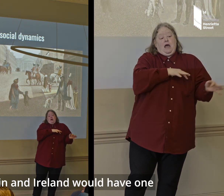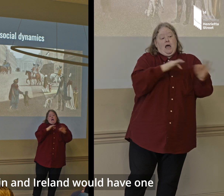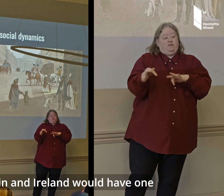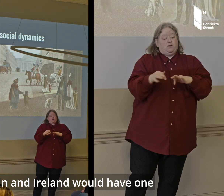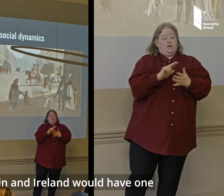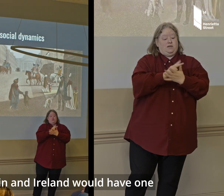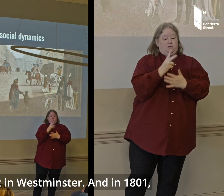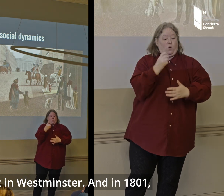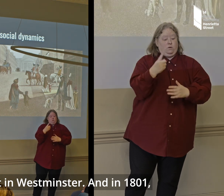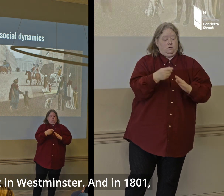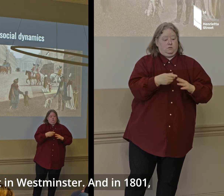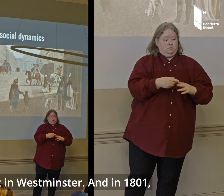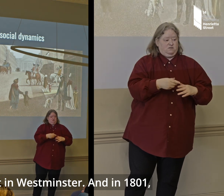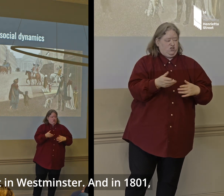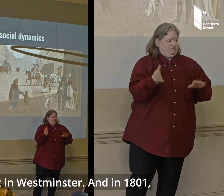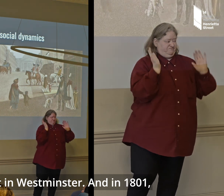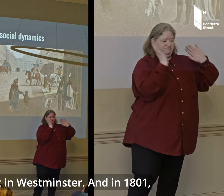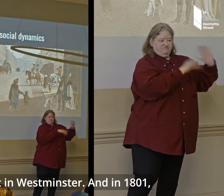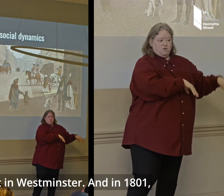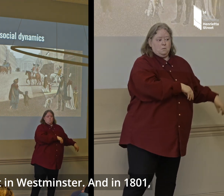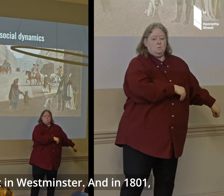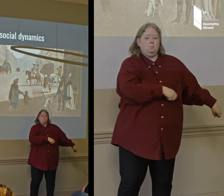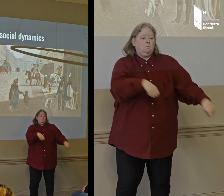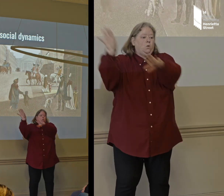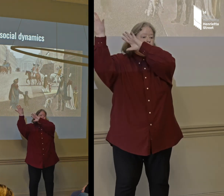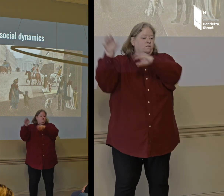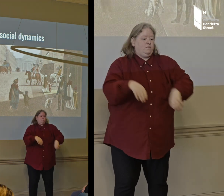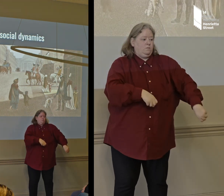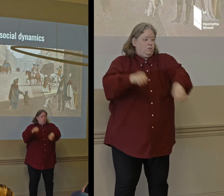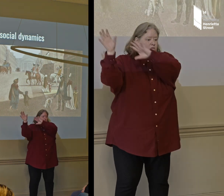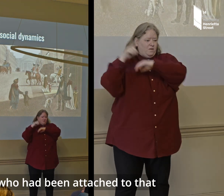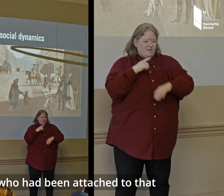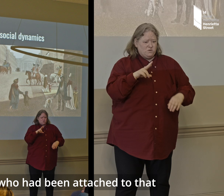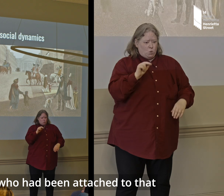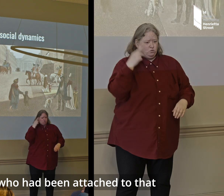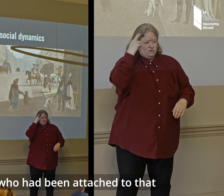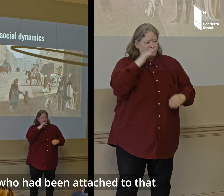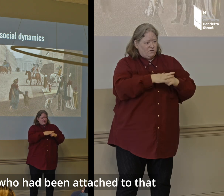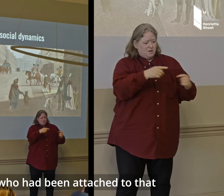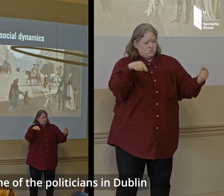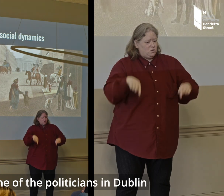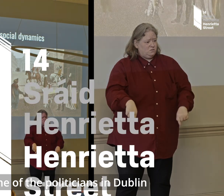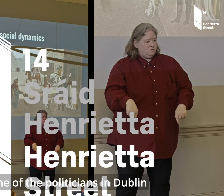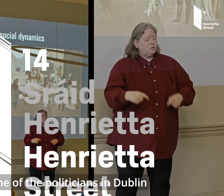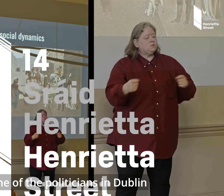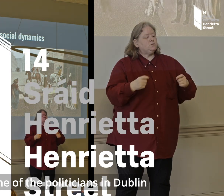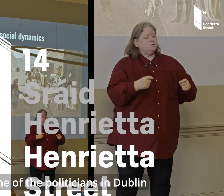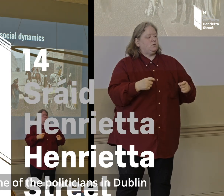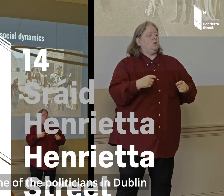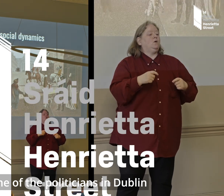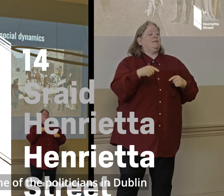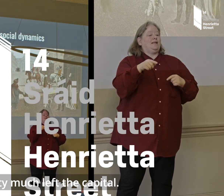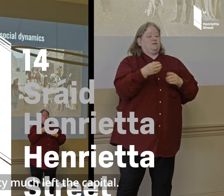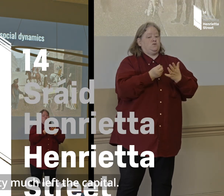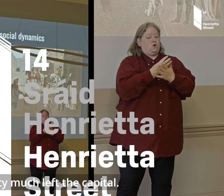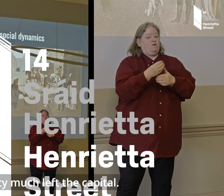Great Britain and Ireland would have one Parliament in Westminster, and in 1801, the people who had been attached to that social scene of the politicians